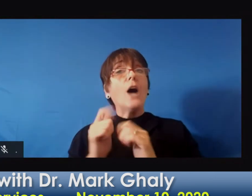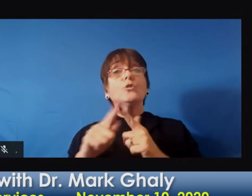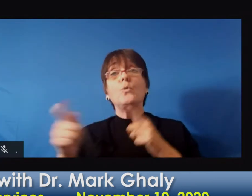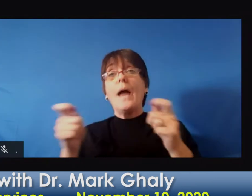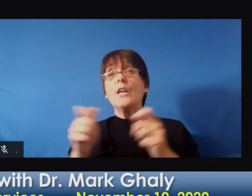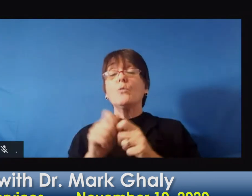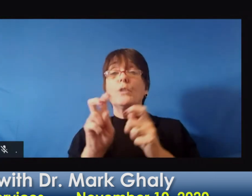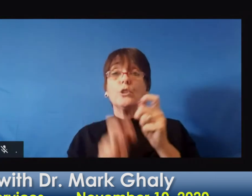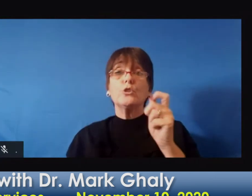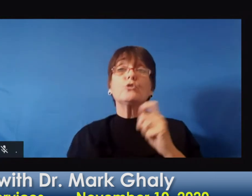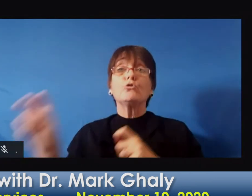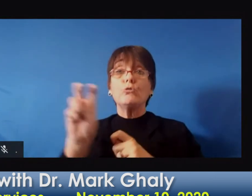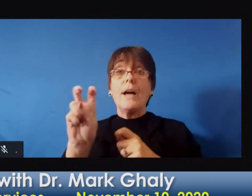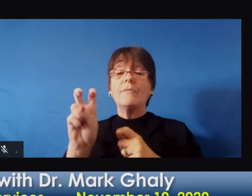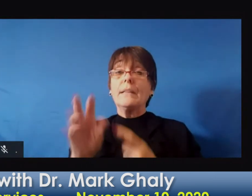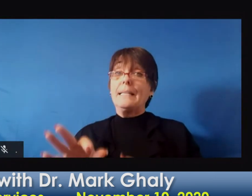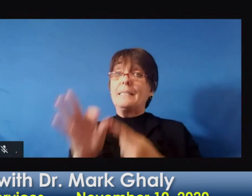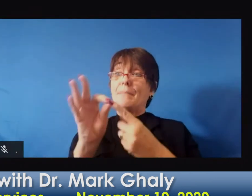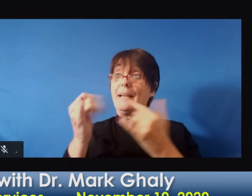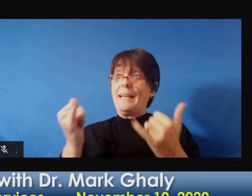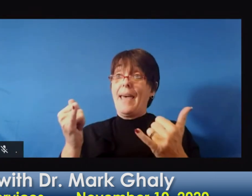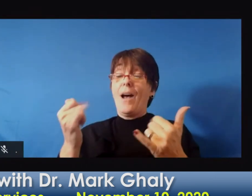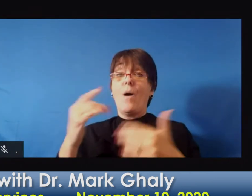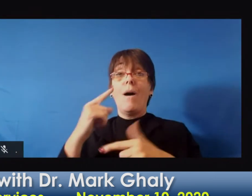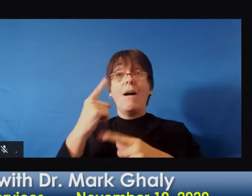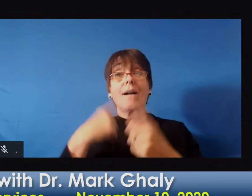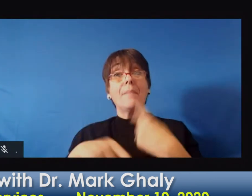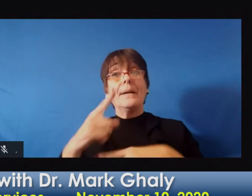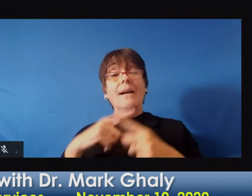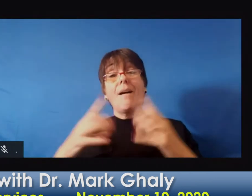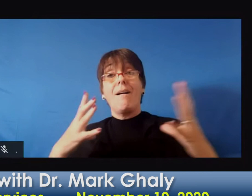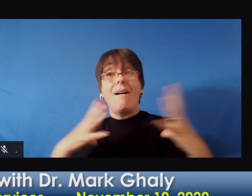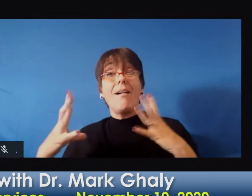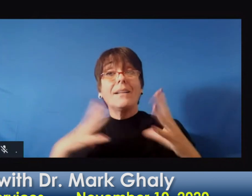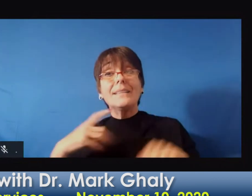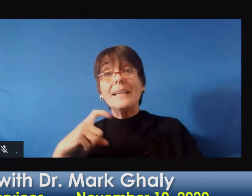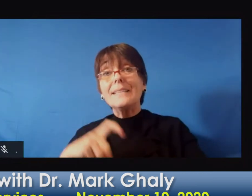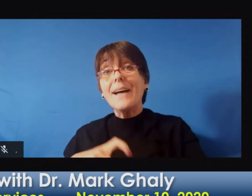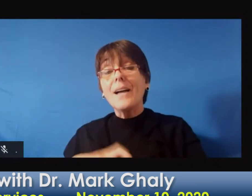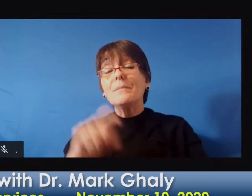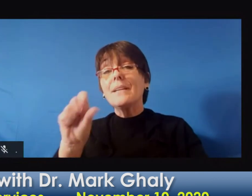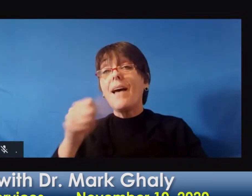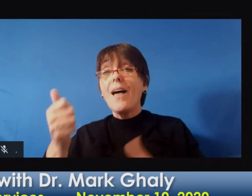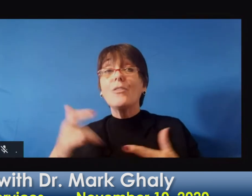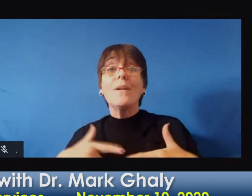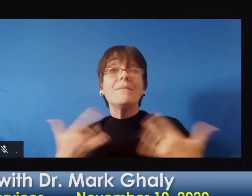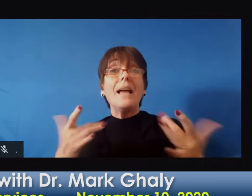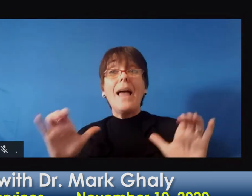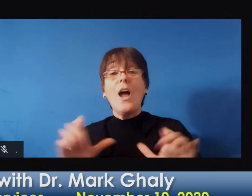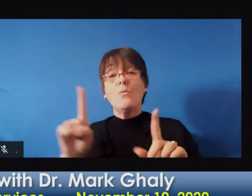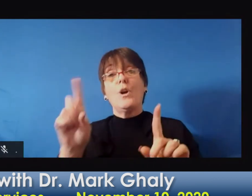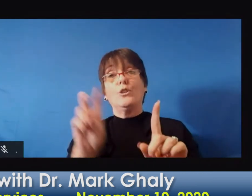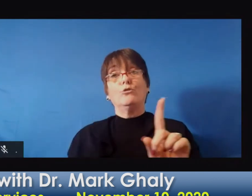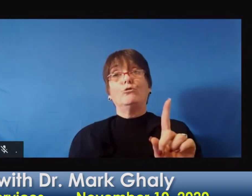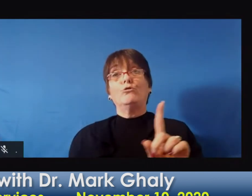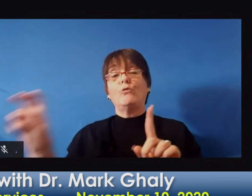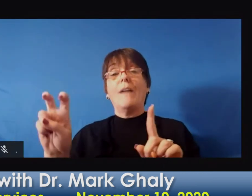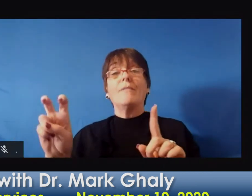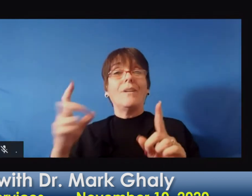especially as we enter this period of holidays and other events and activities where travel is